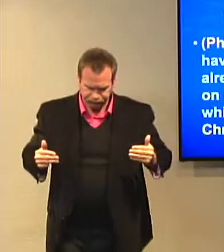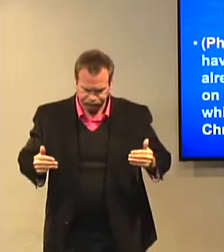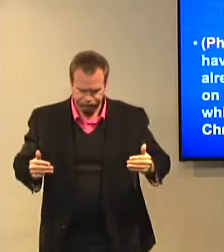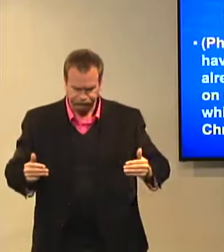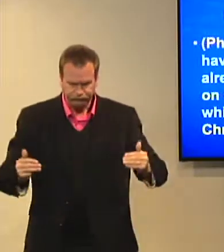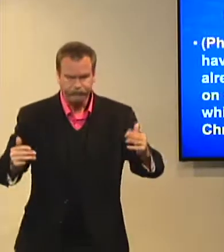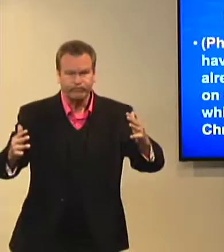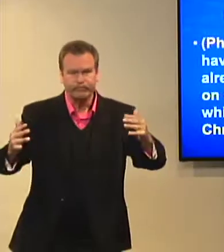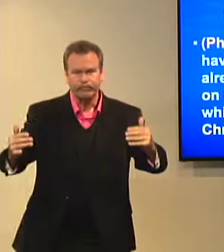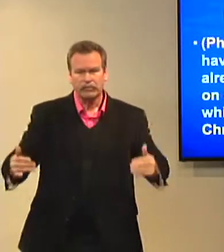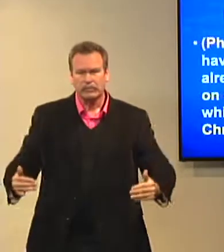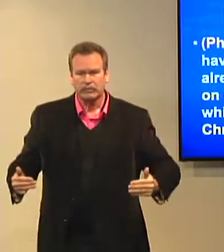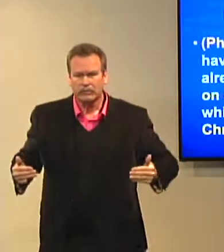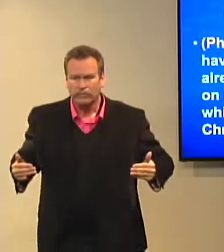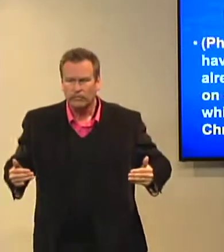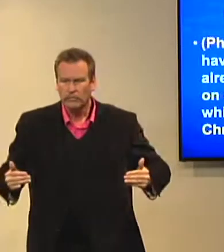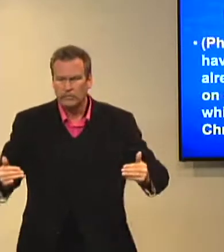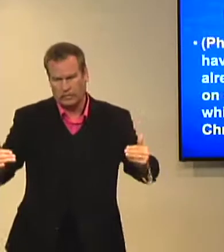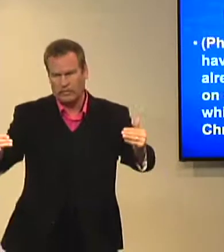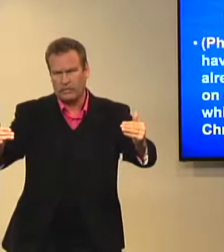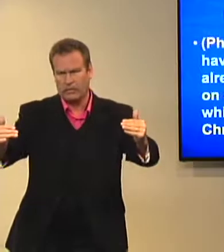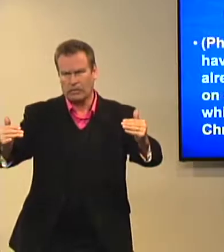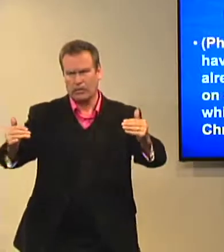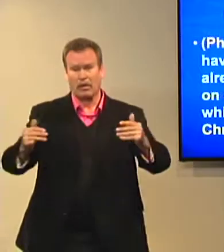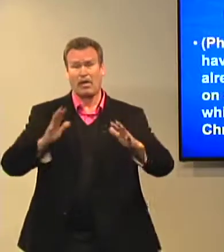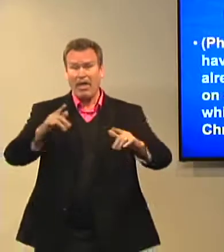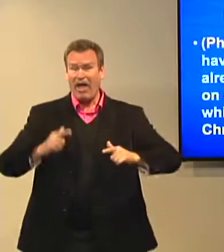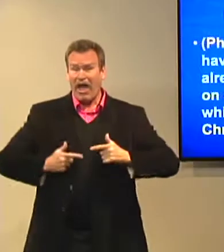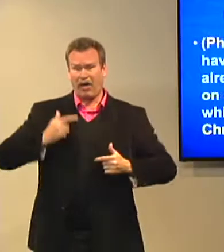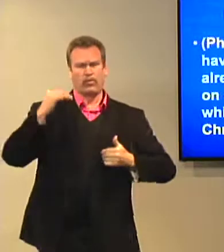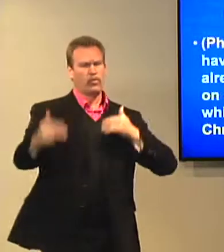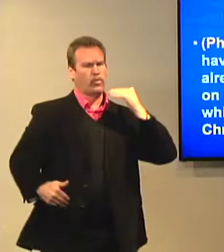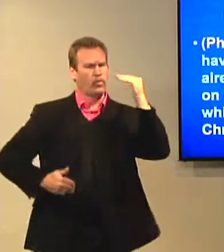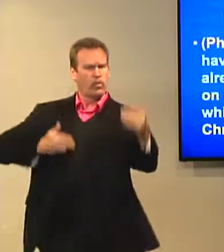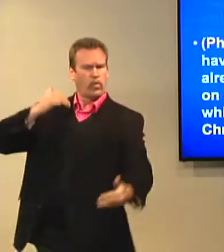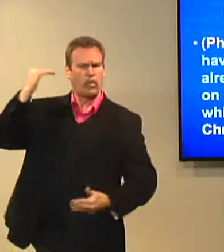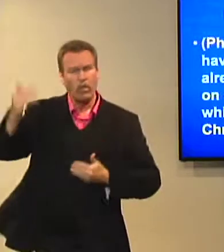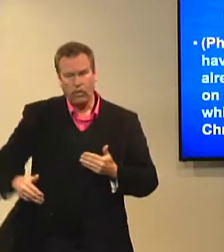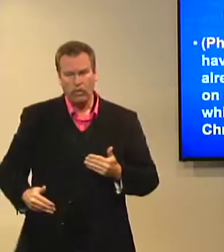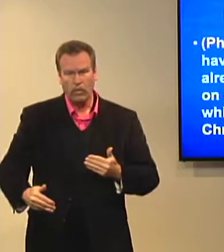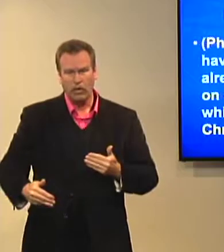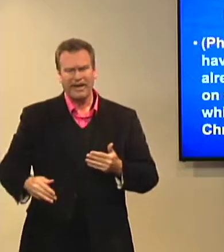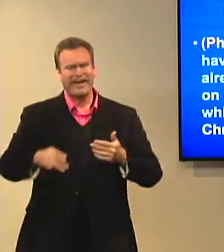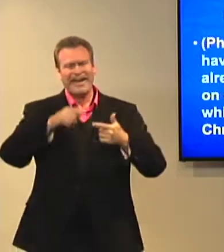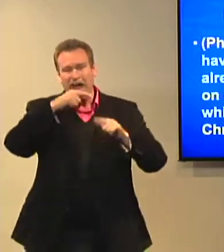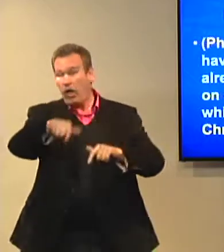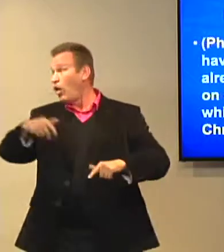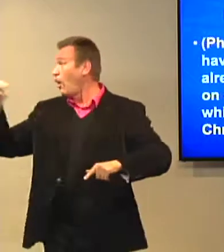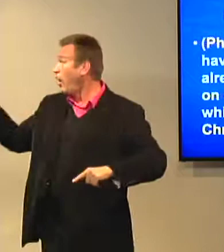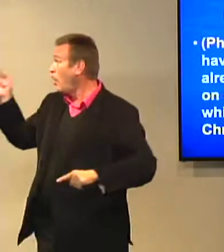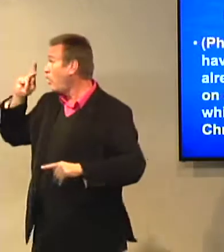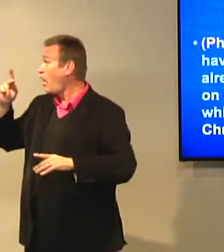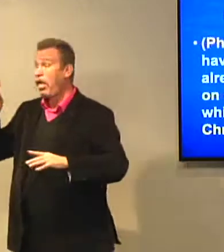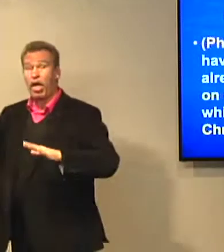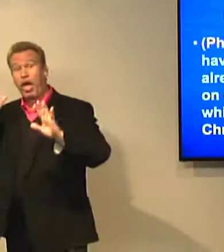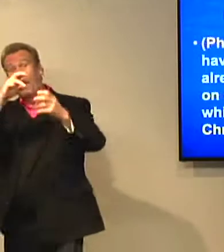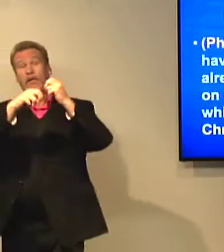this idea of pressing on, I continue to go at it. I continue to go on with my life. I press on.